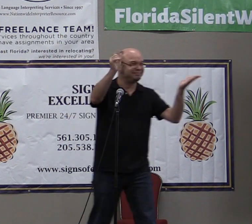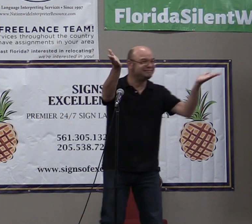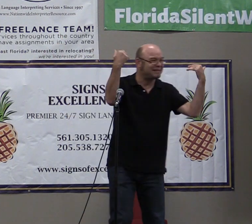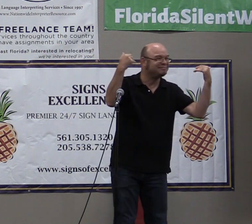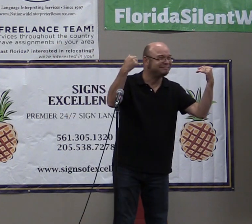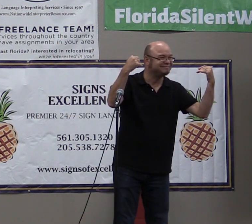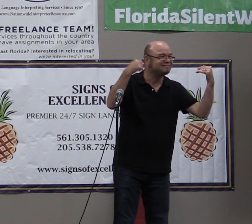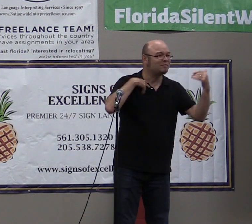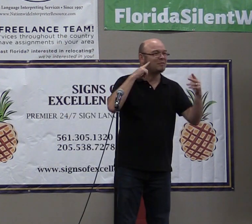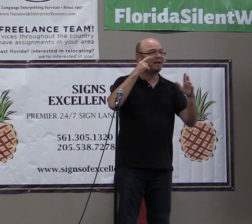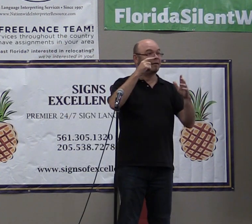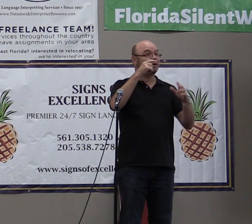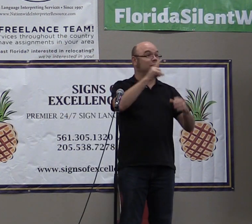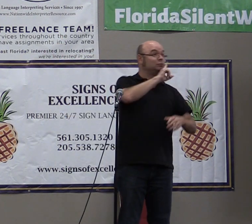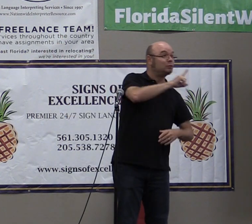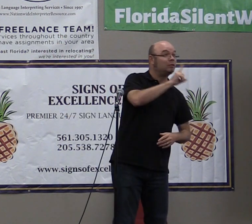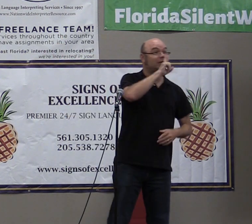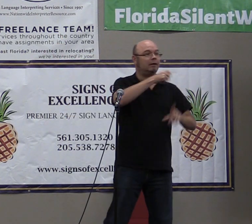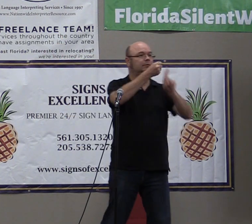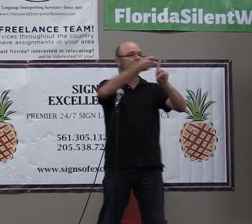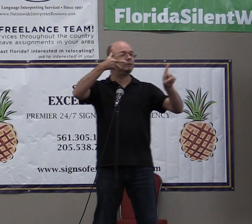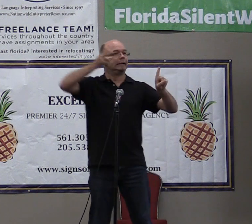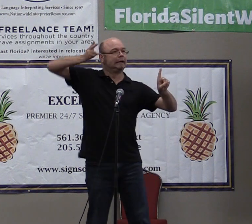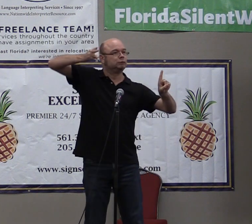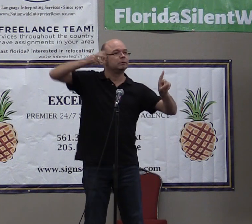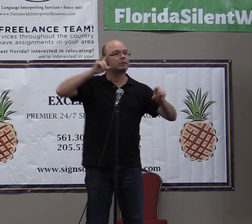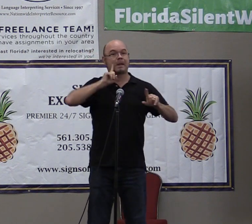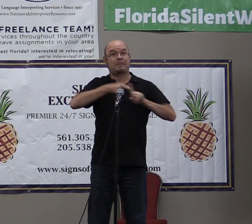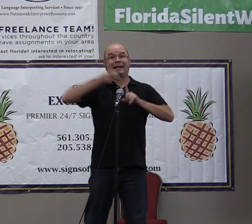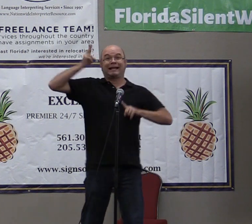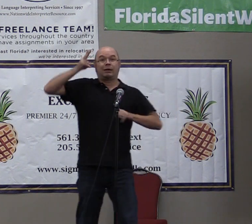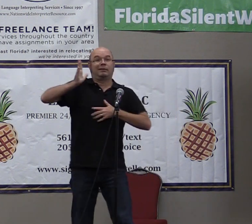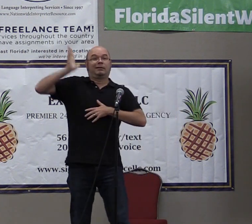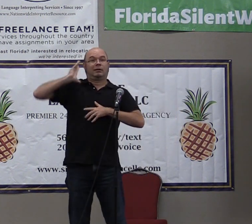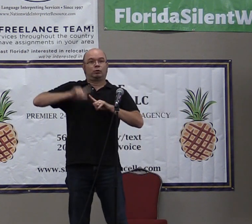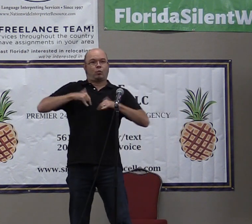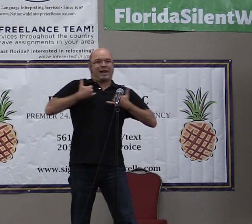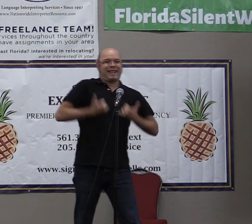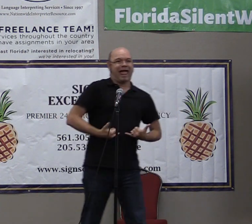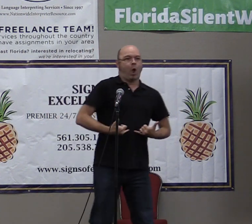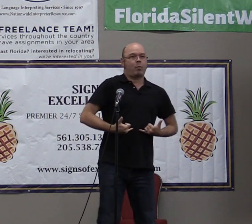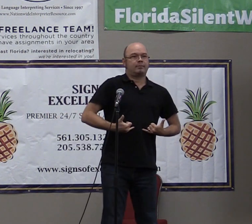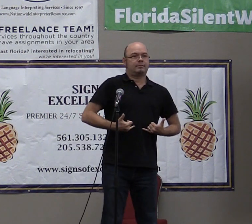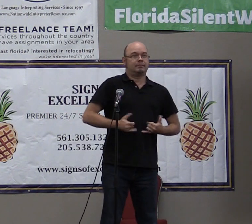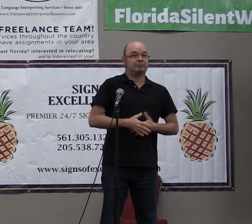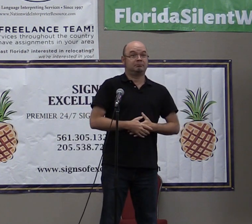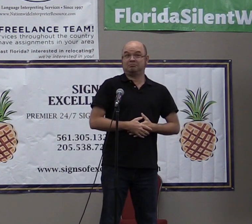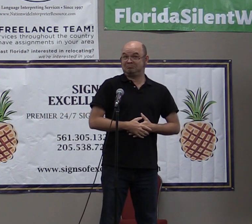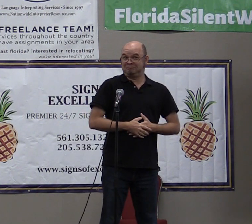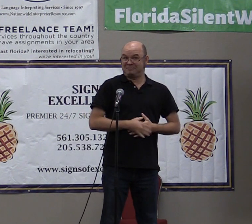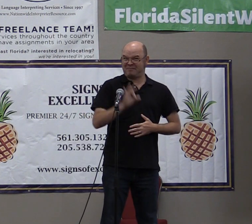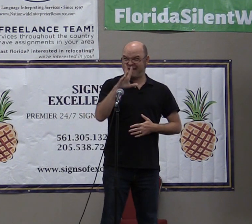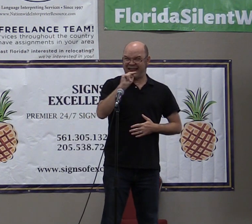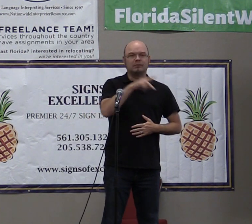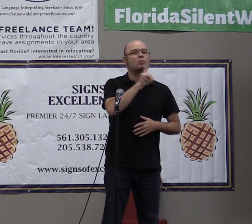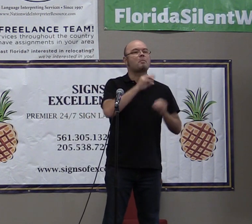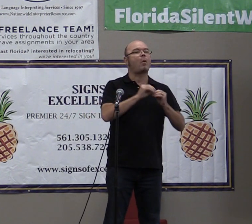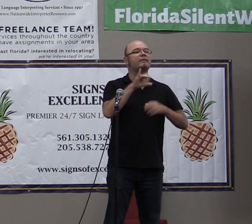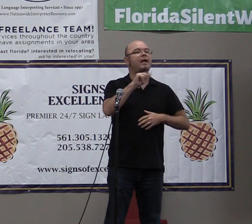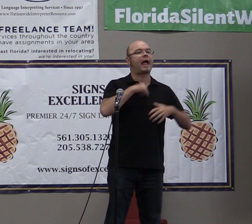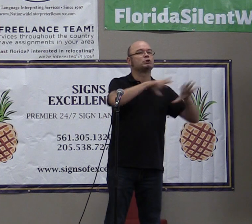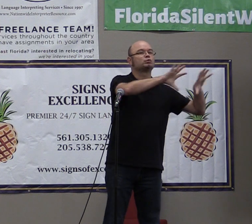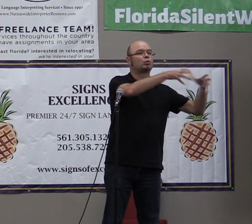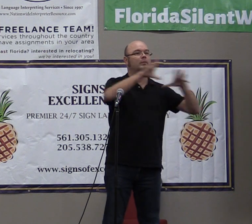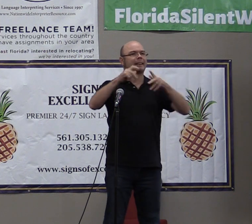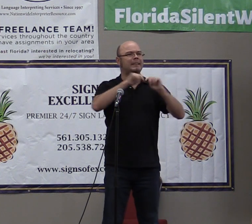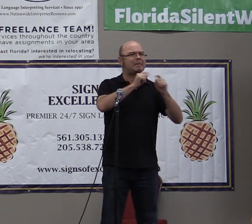I see you saying, I don't know, I'm not sure. So come and see. We're talking about history from way back when to